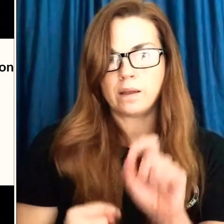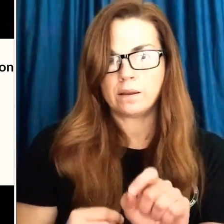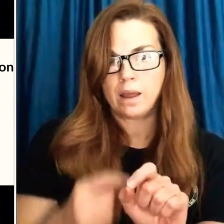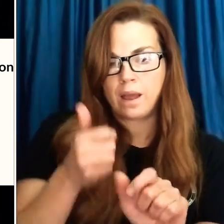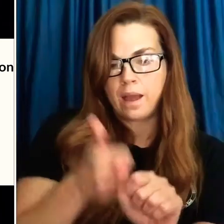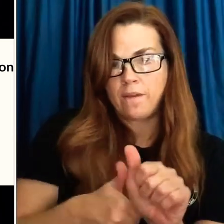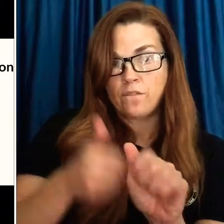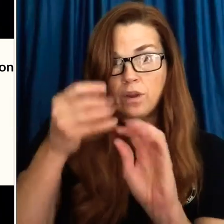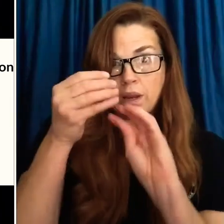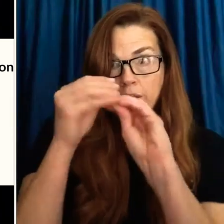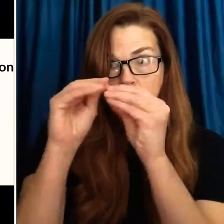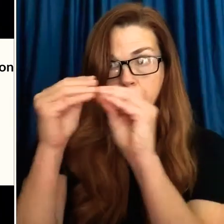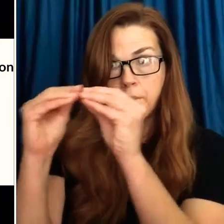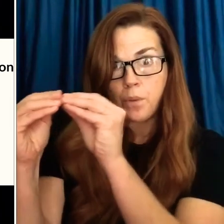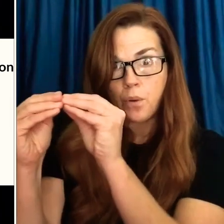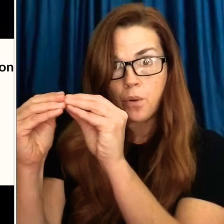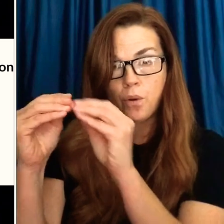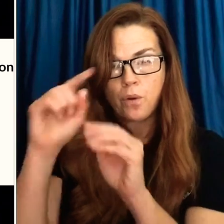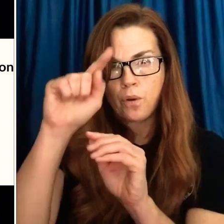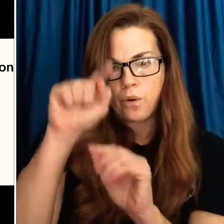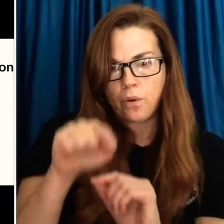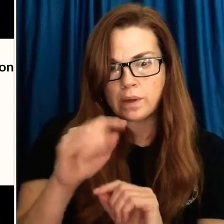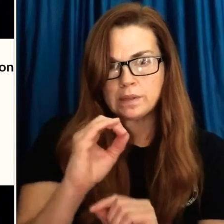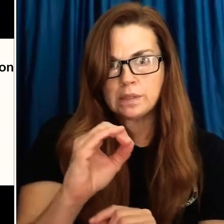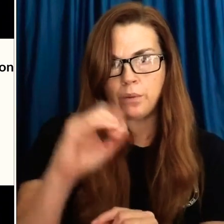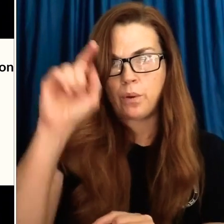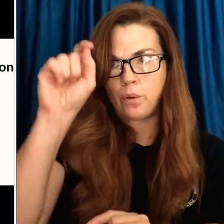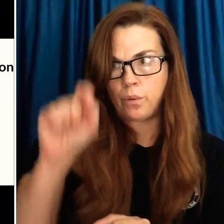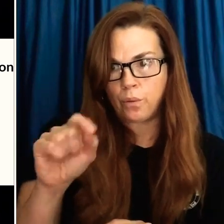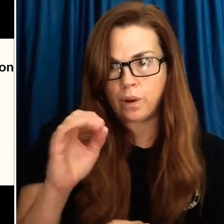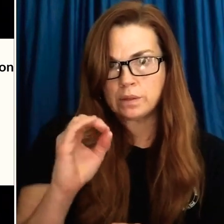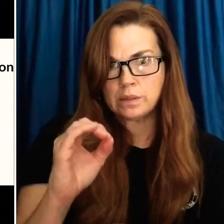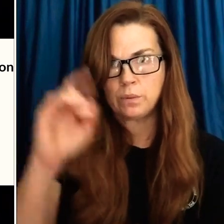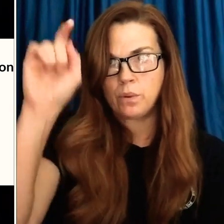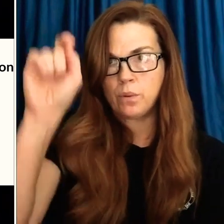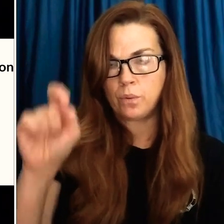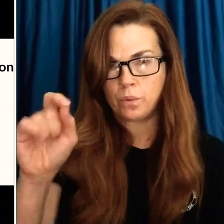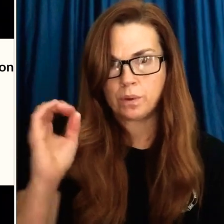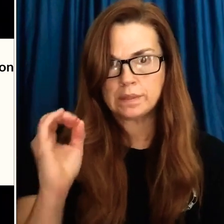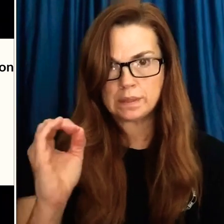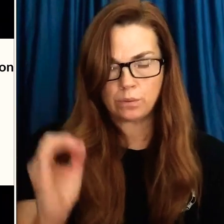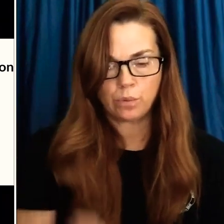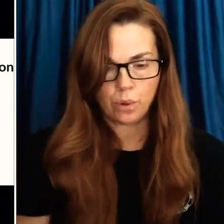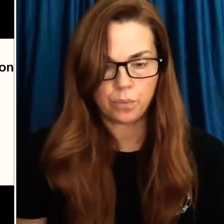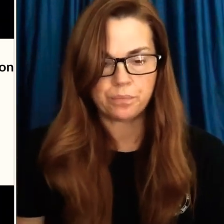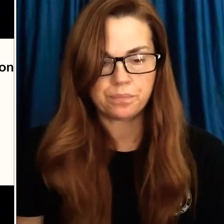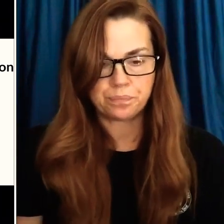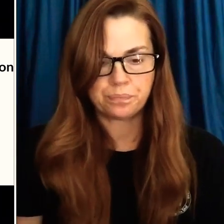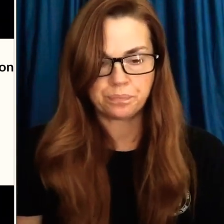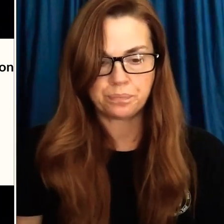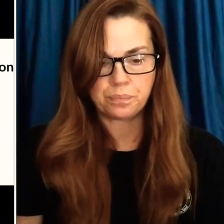the decimal. So there are 3 digits after my decimal. 1,